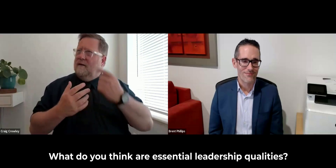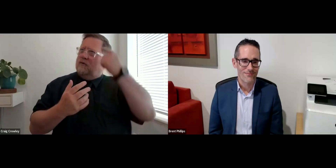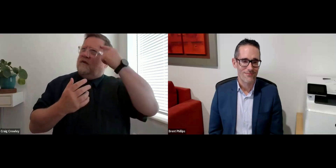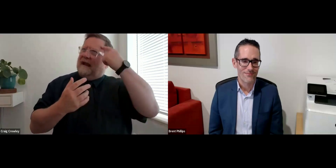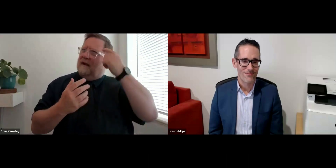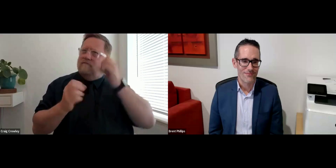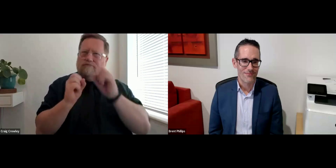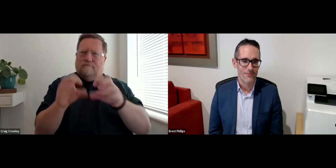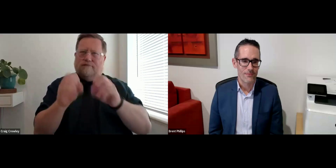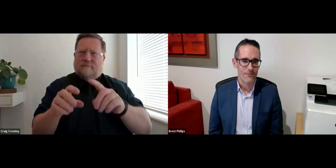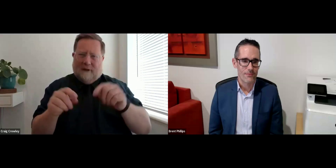qualities?